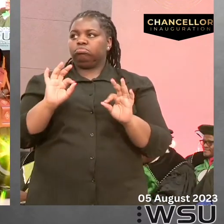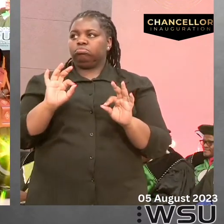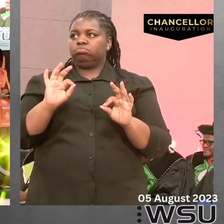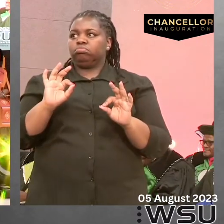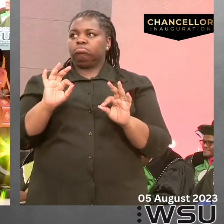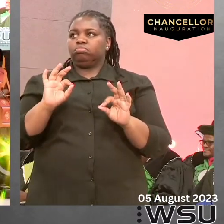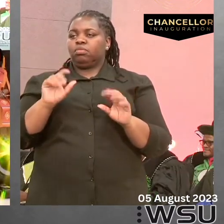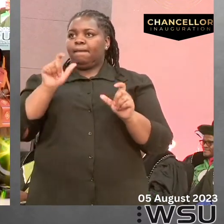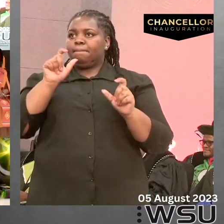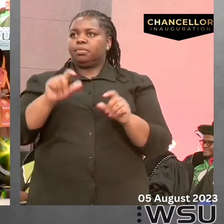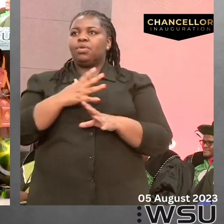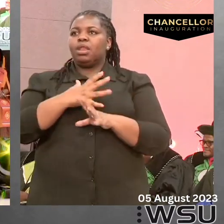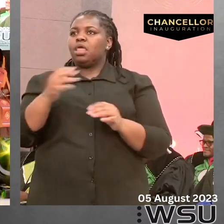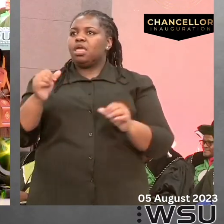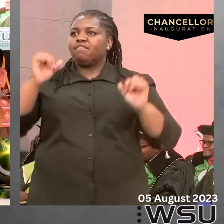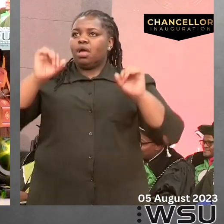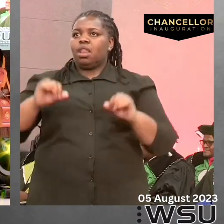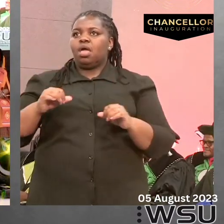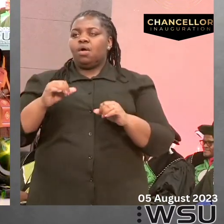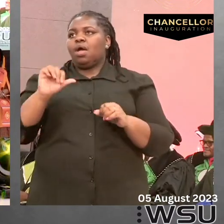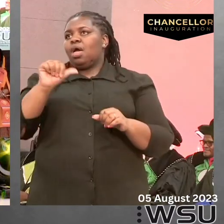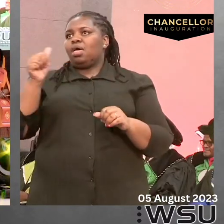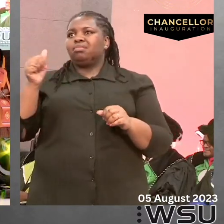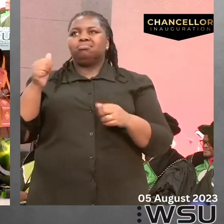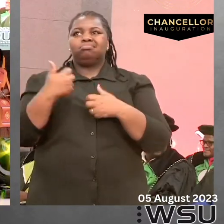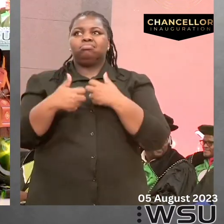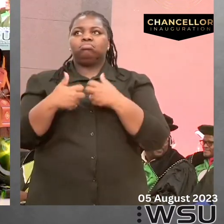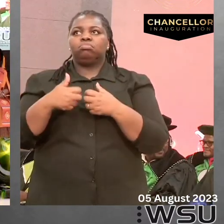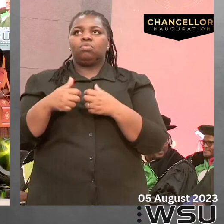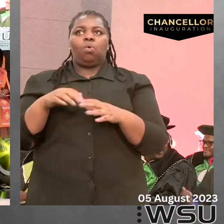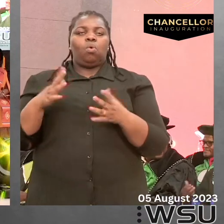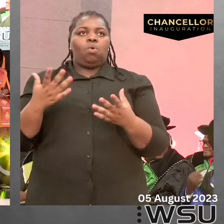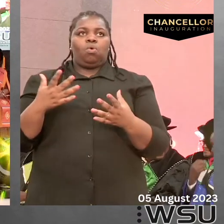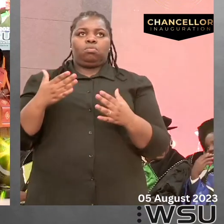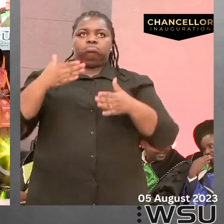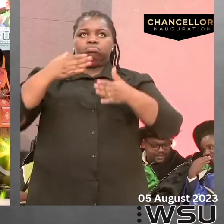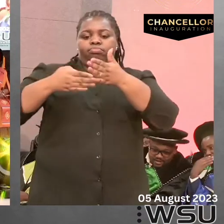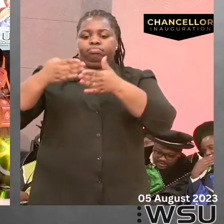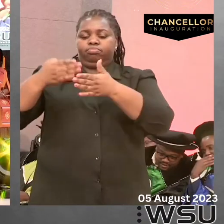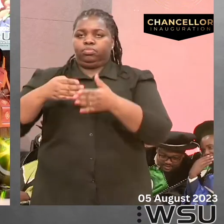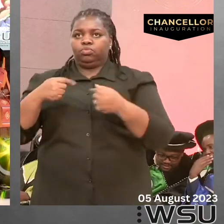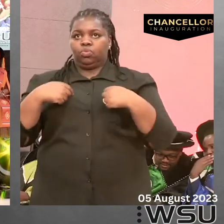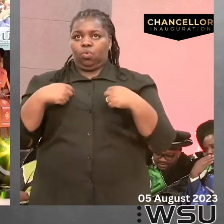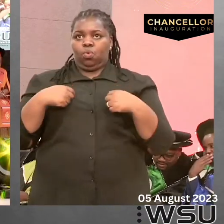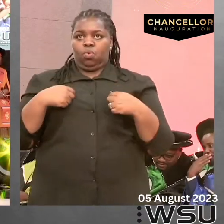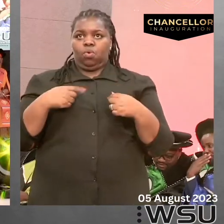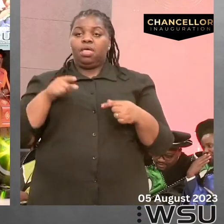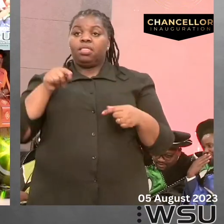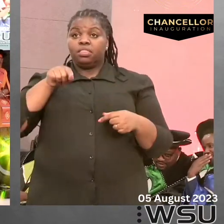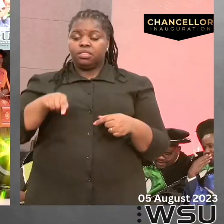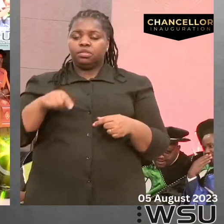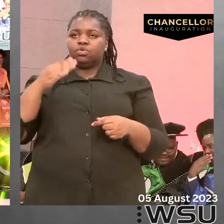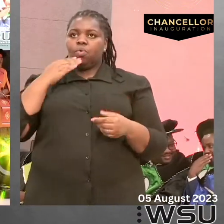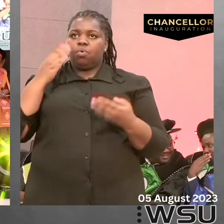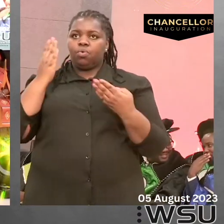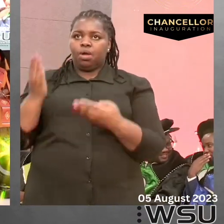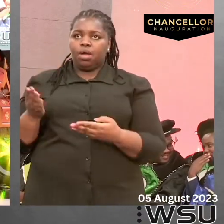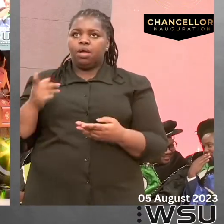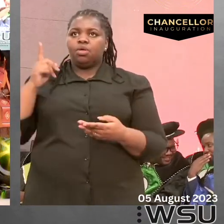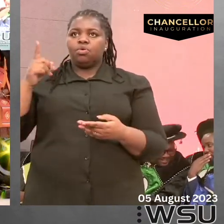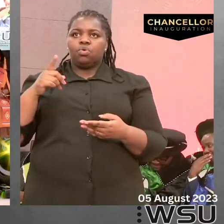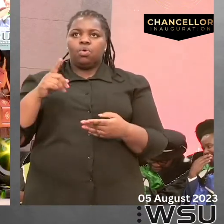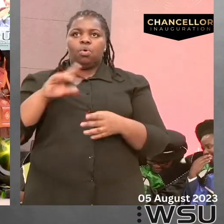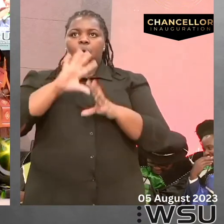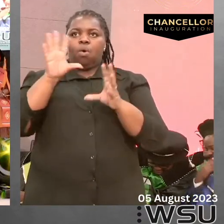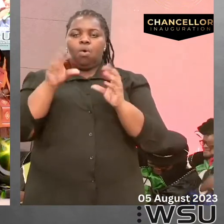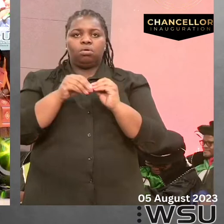a trailblazer. You never allowed any situation, any stumbling block to block you. And this is who you are. You have broken